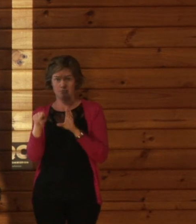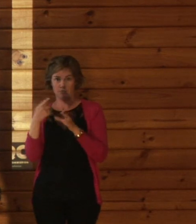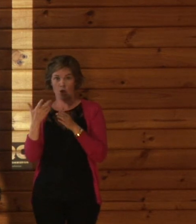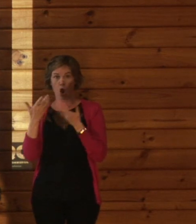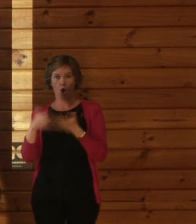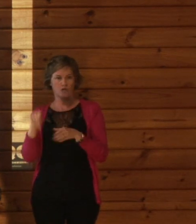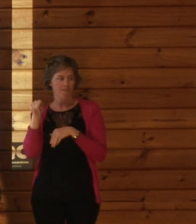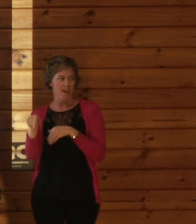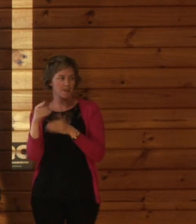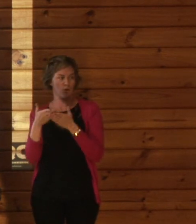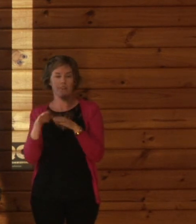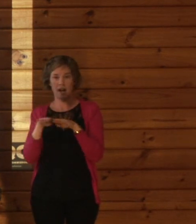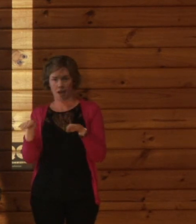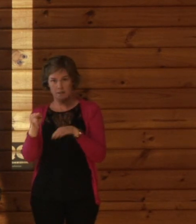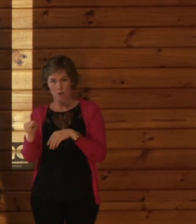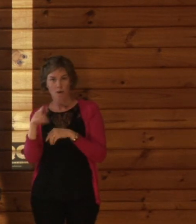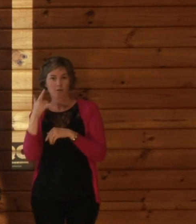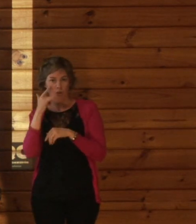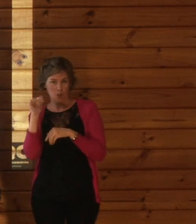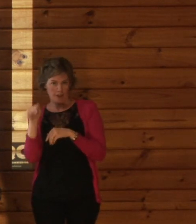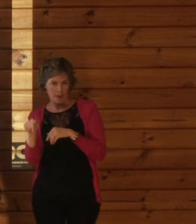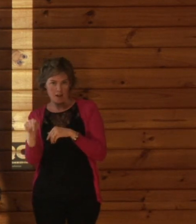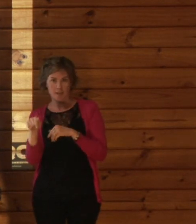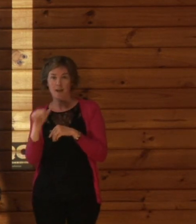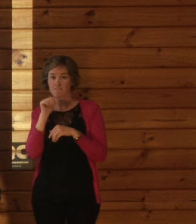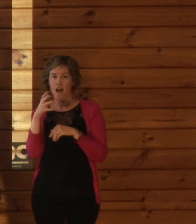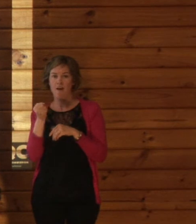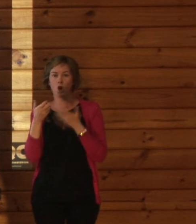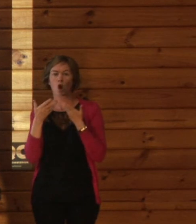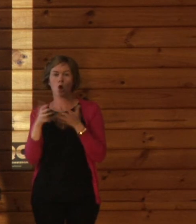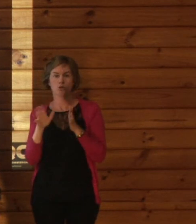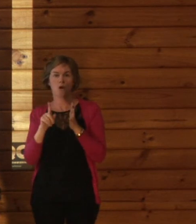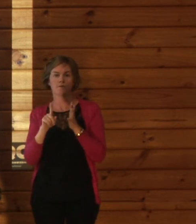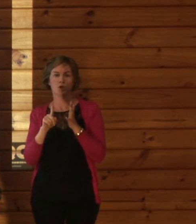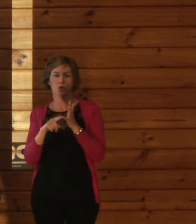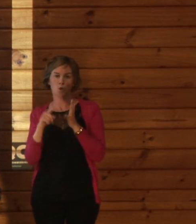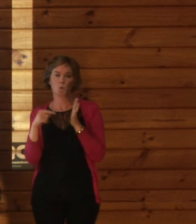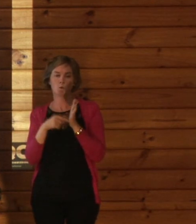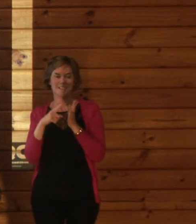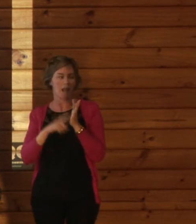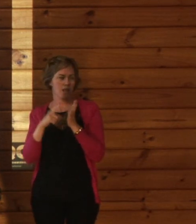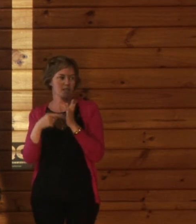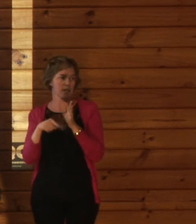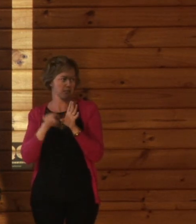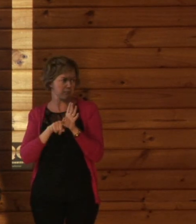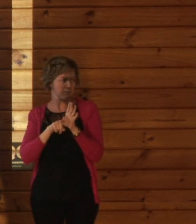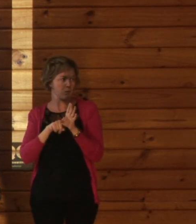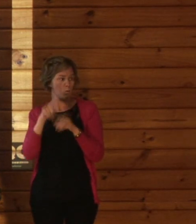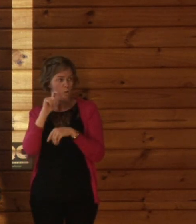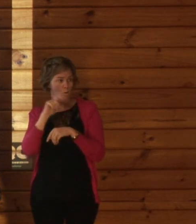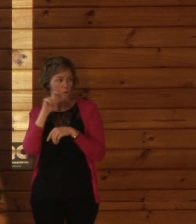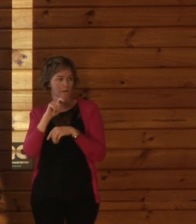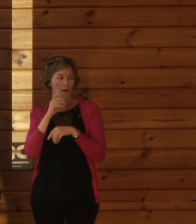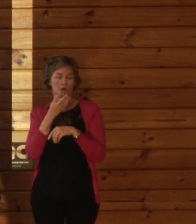to make sure there's been that loss of utility. And then they'll confirm that yes, there's been the ILV land damage, and move on to the settlement